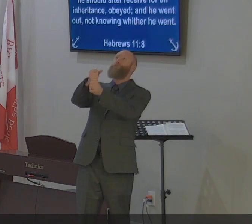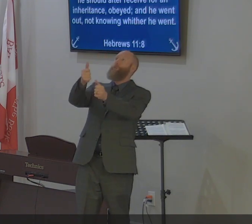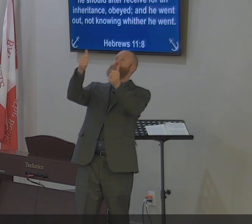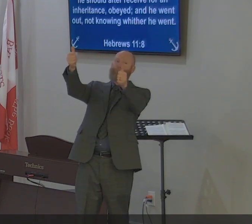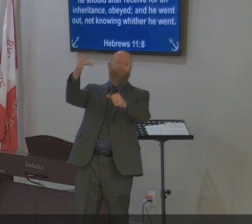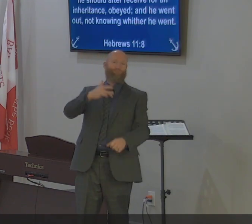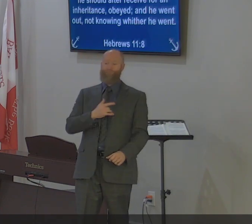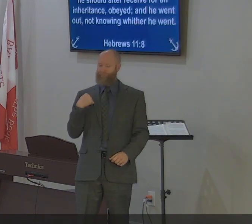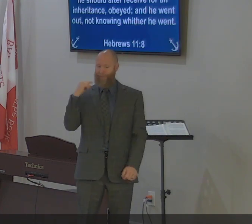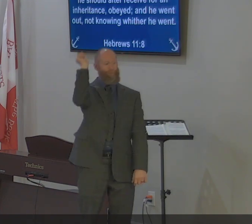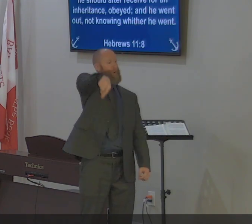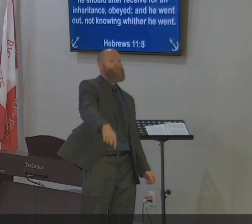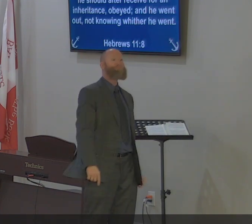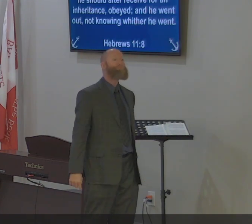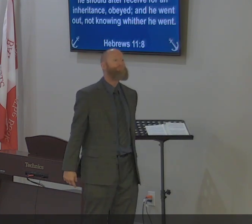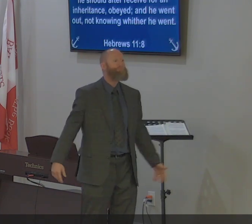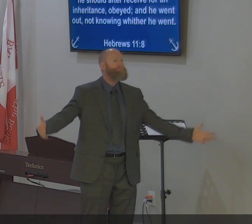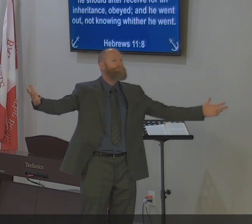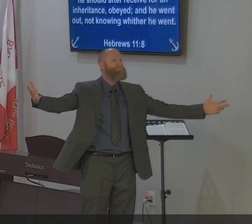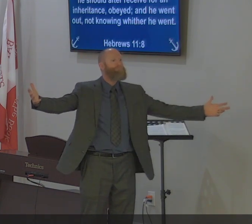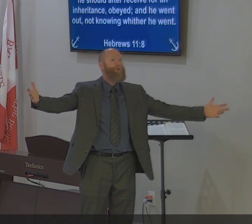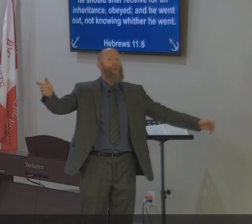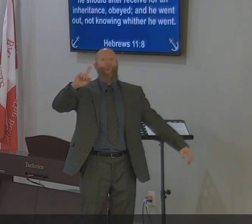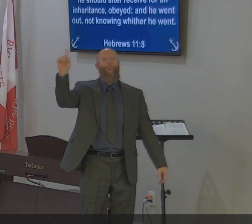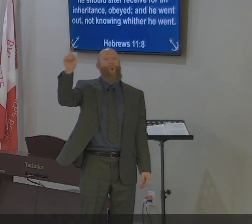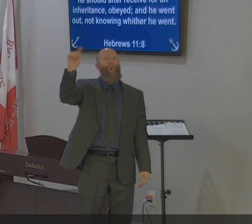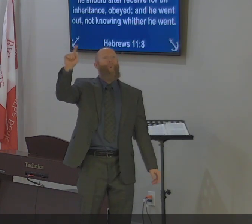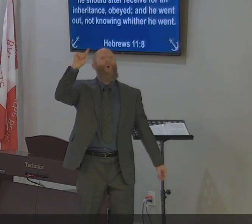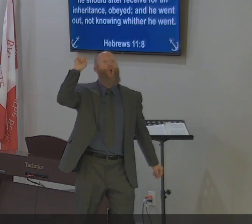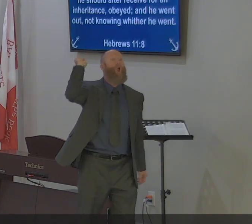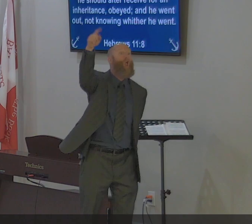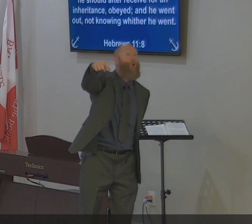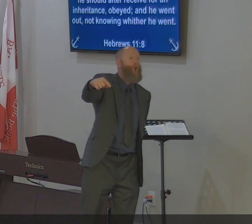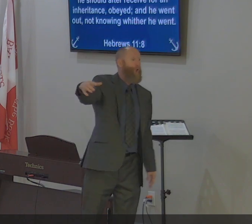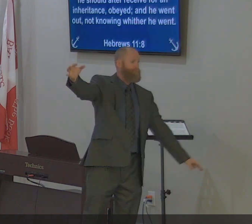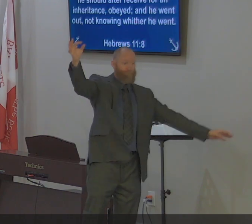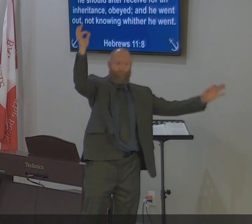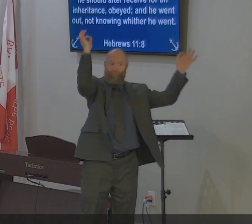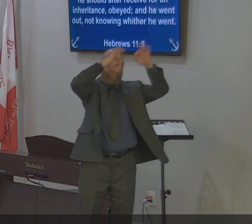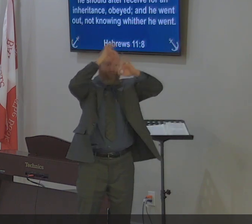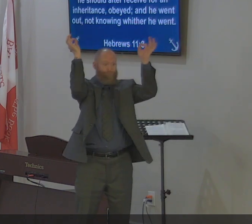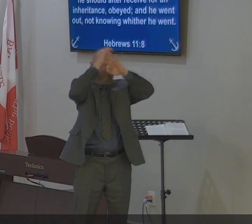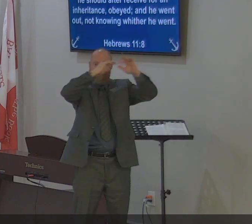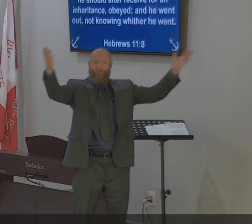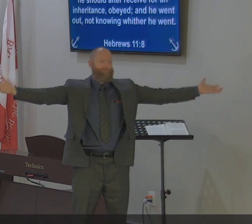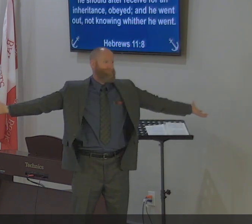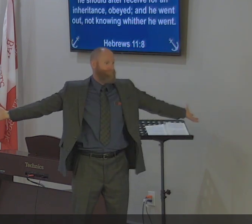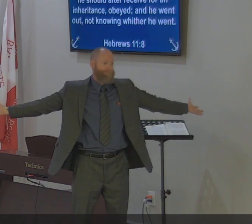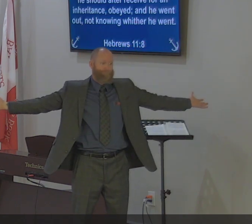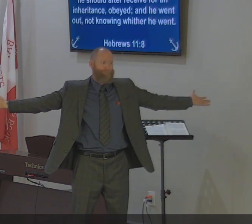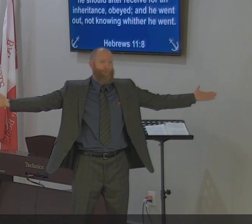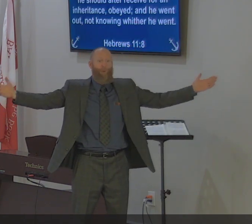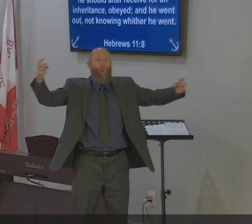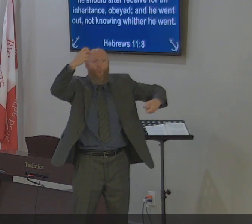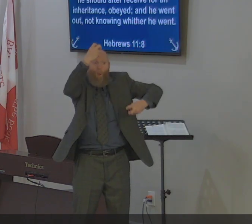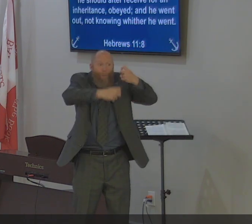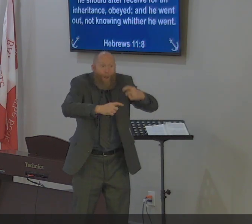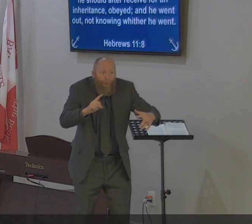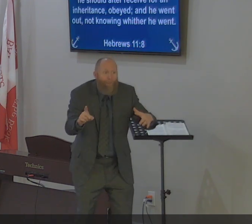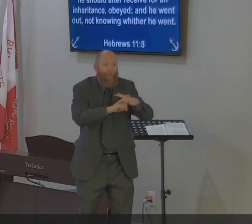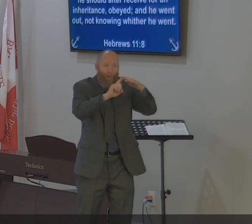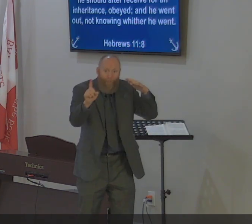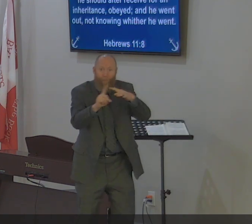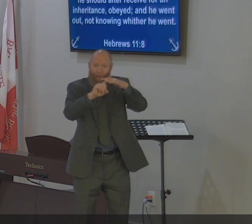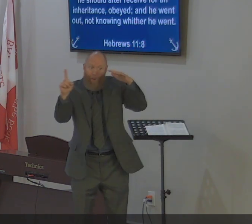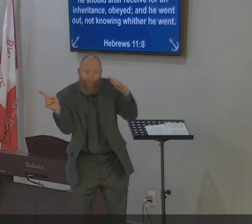told to go somewhere where he didn't know where he was going. He didn't know the roadblocks that were going to be in the way. He